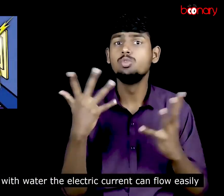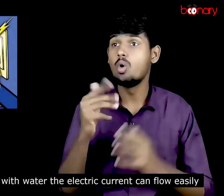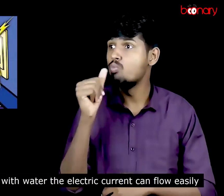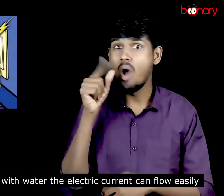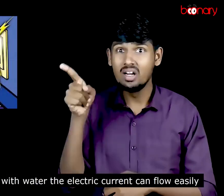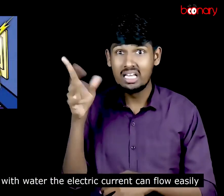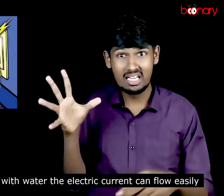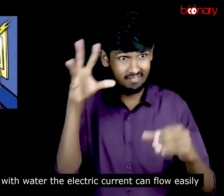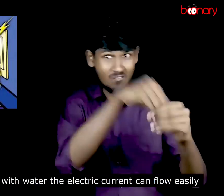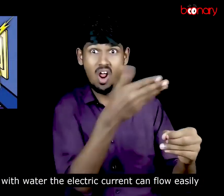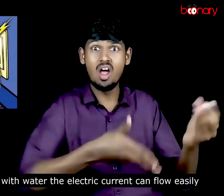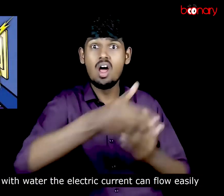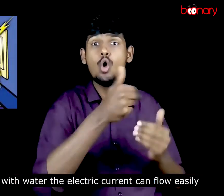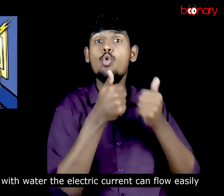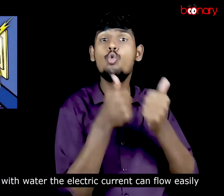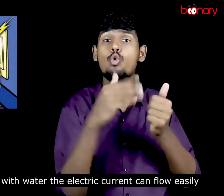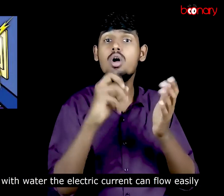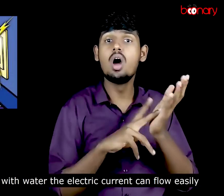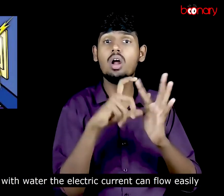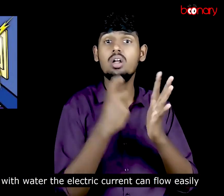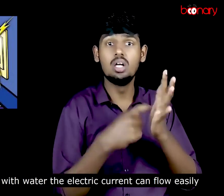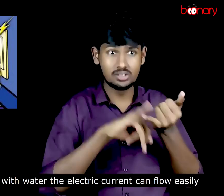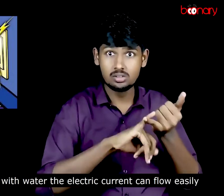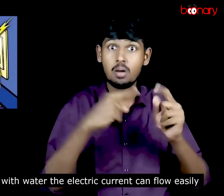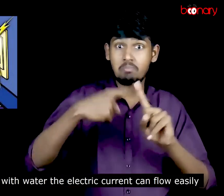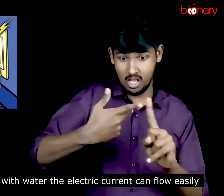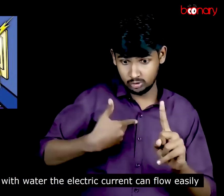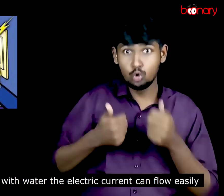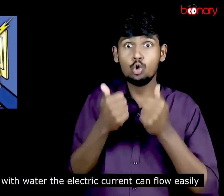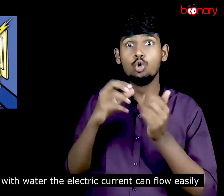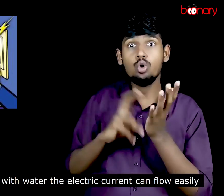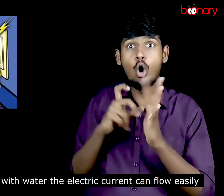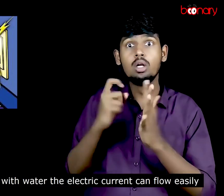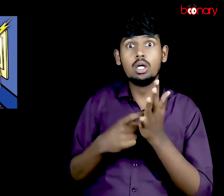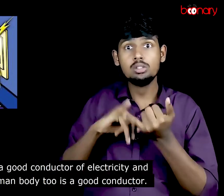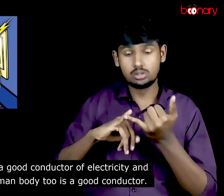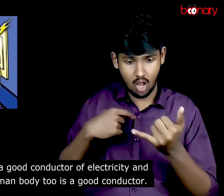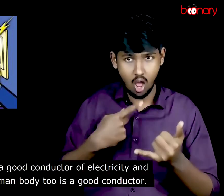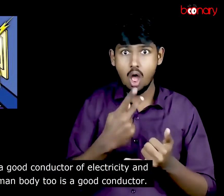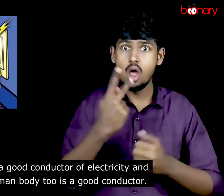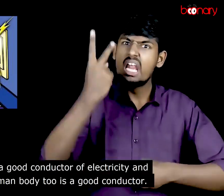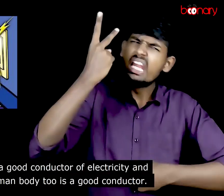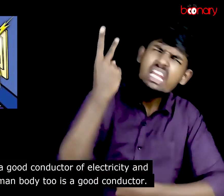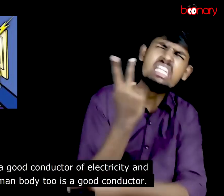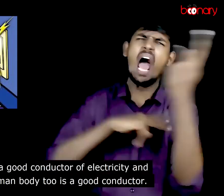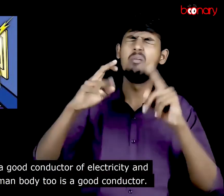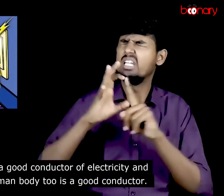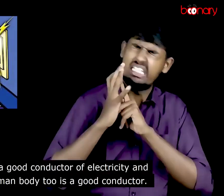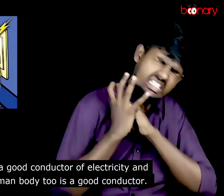That's because with water, the electric current can flow easily as it's a good conductor of